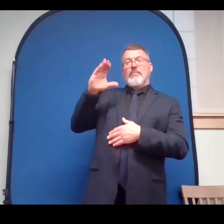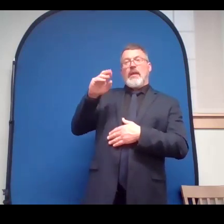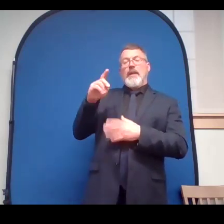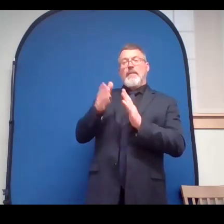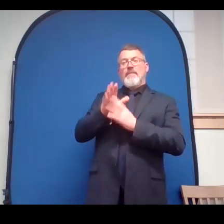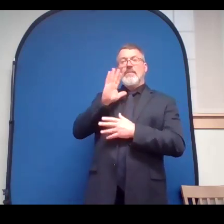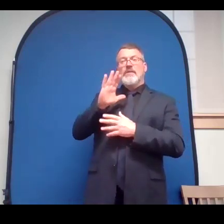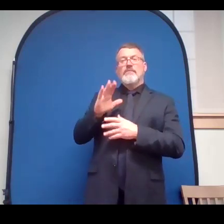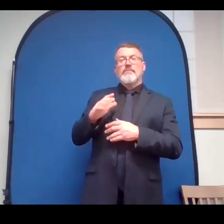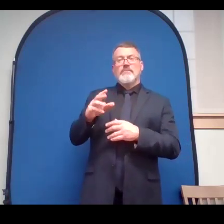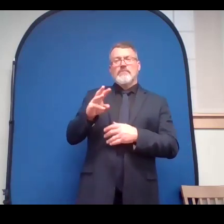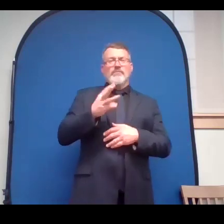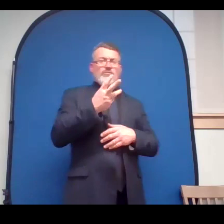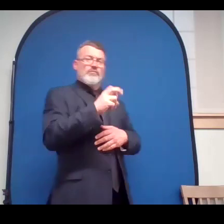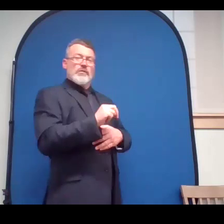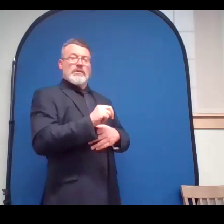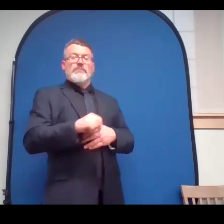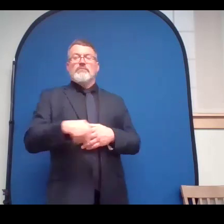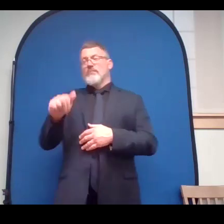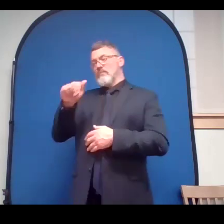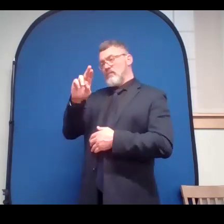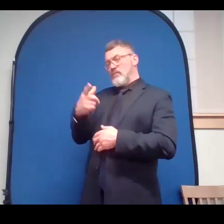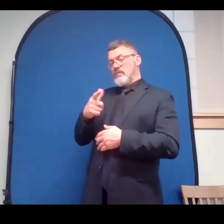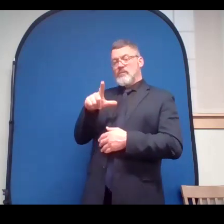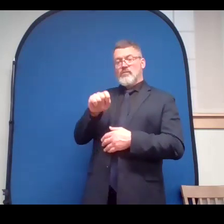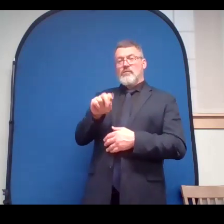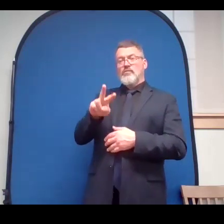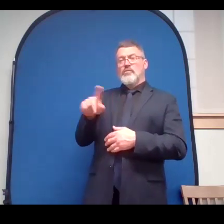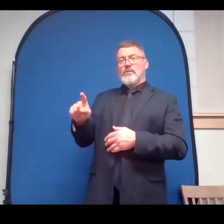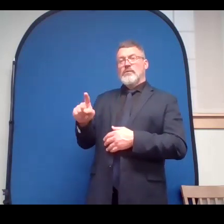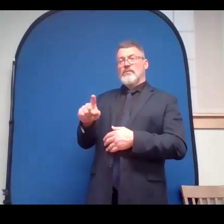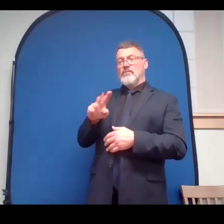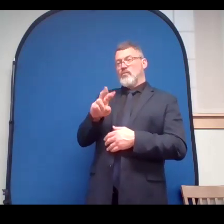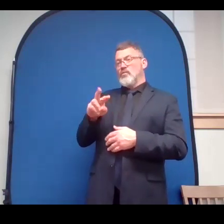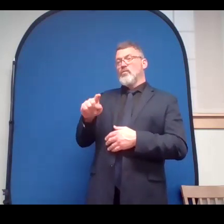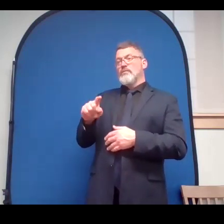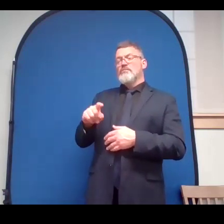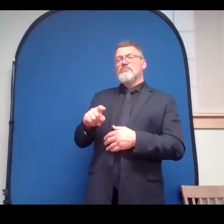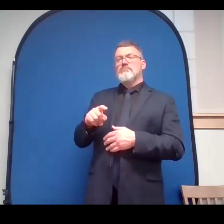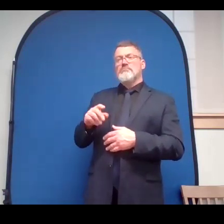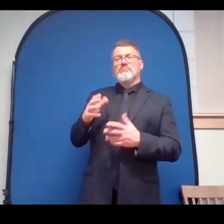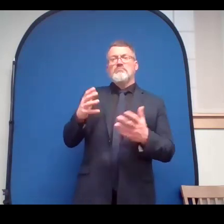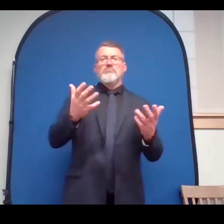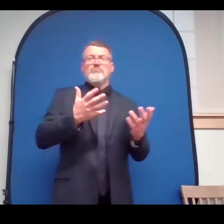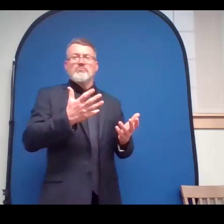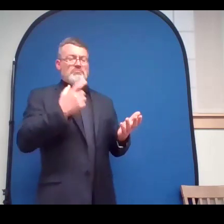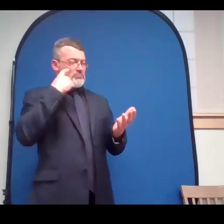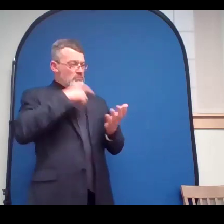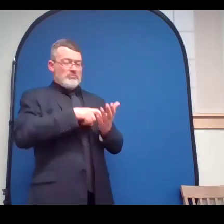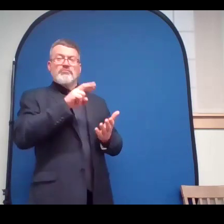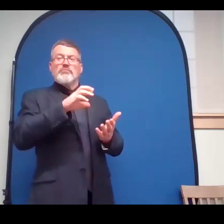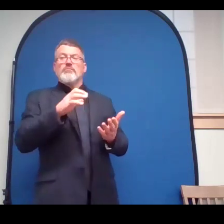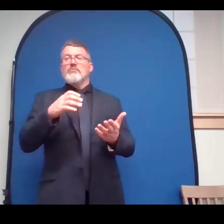2021. How did he come to your attention? He was on my roster. Did you know him well? Or